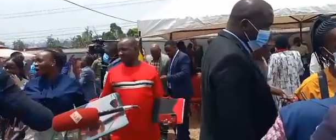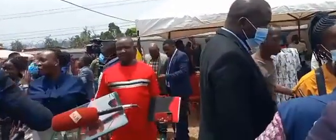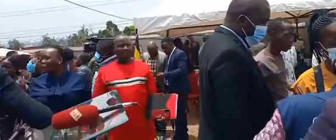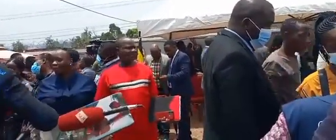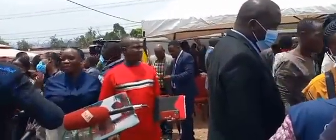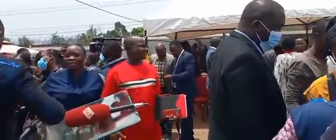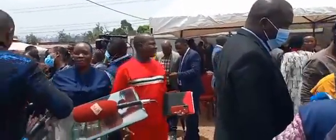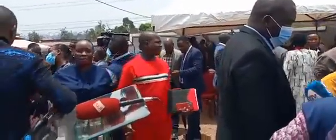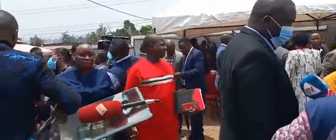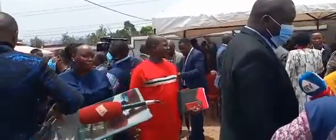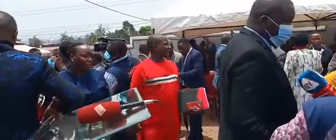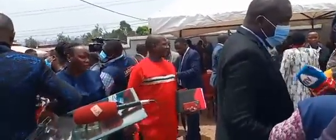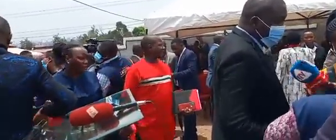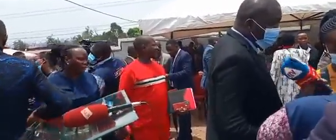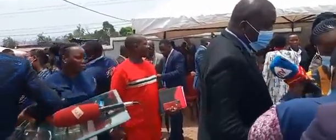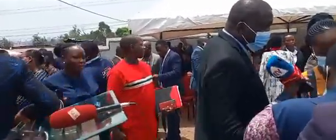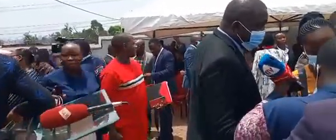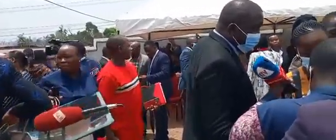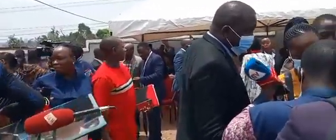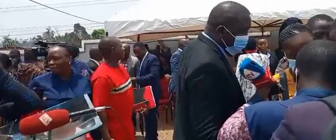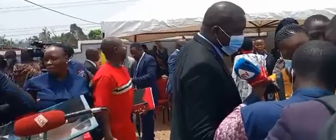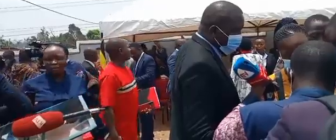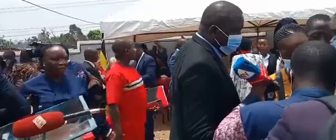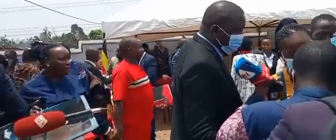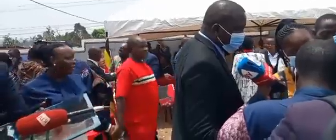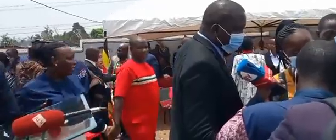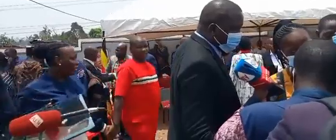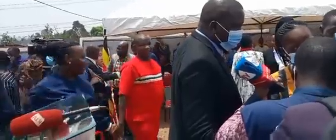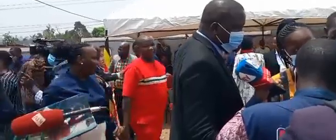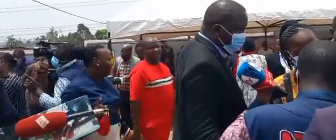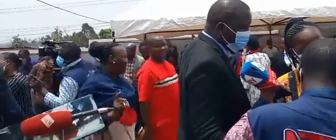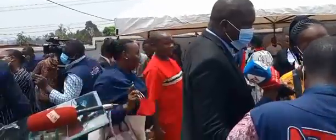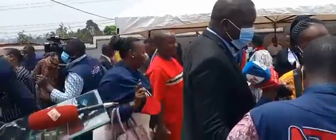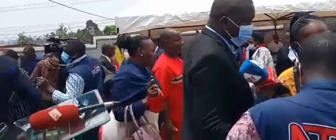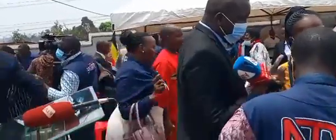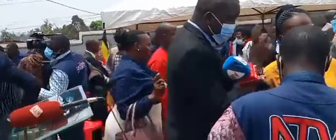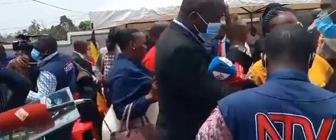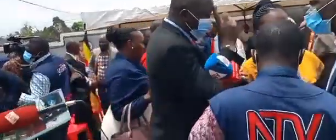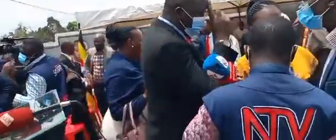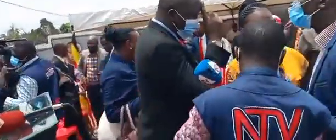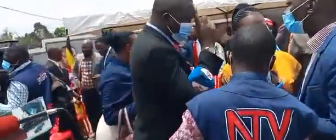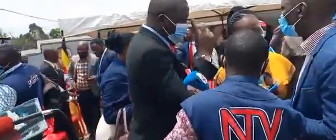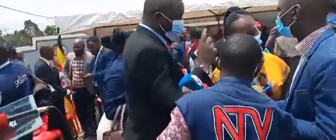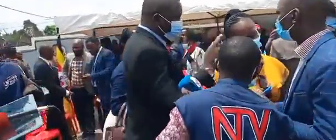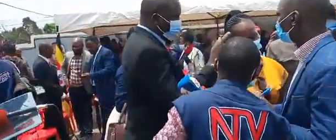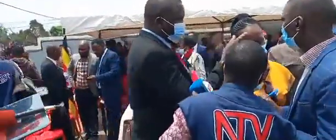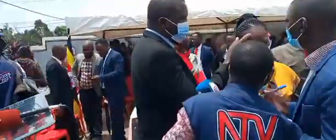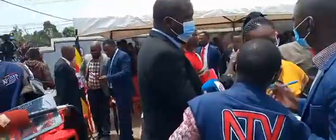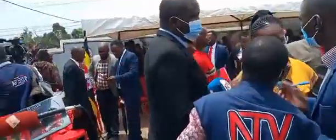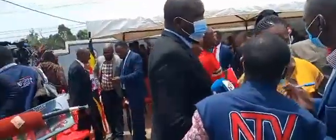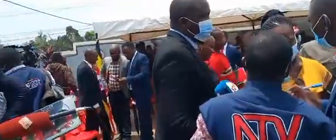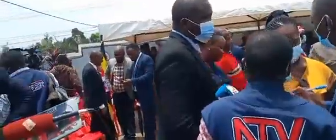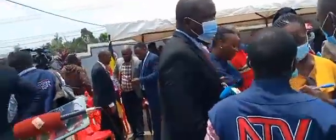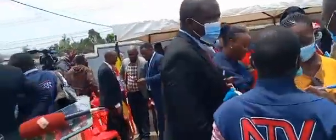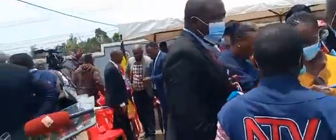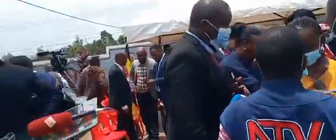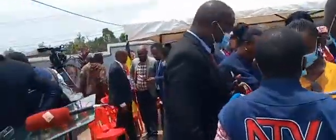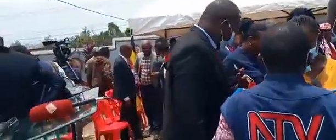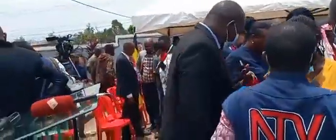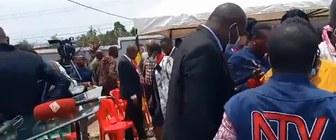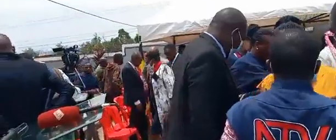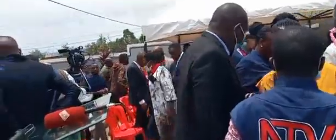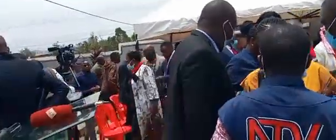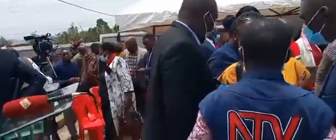Nunavasa, Bunga, Babaka, Wajit, and Nob. No caucus team. ababaka bichina cha national platform bakulemberwa mu secretary general